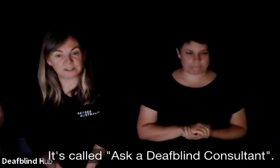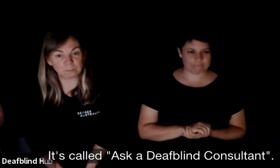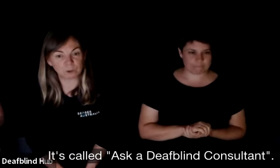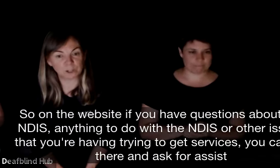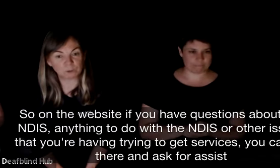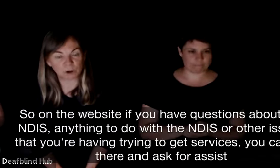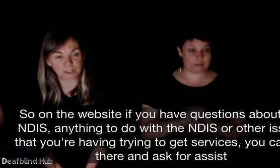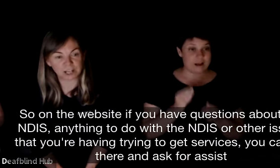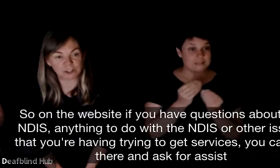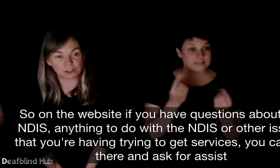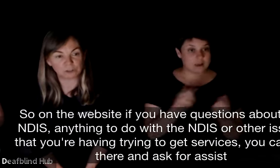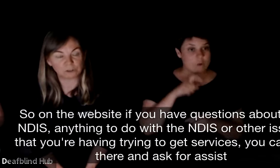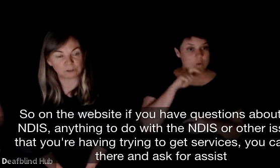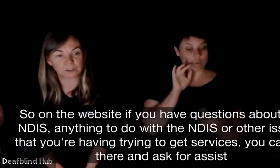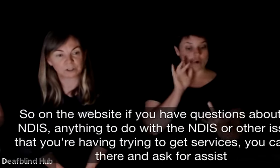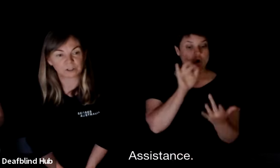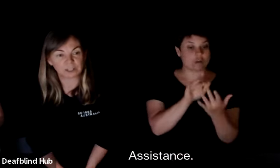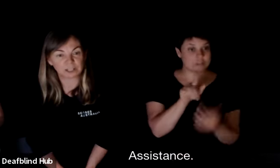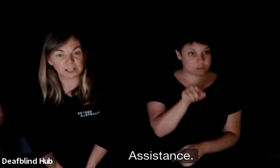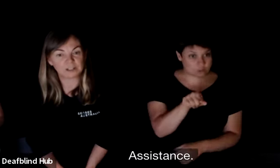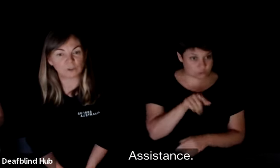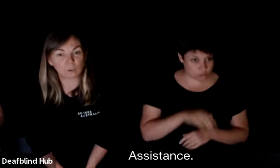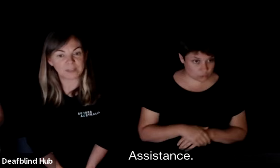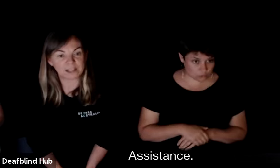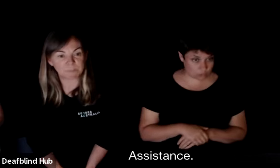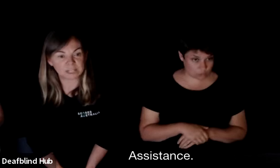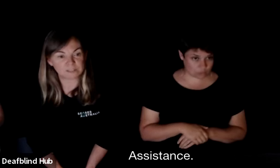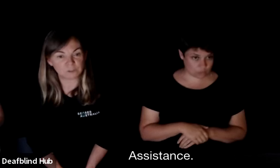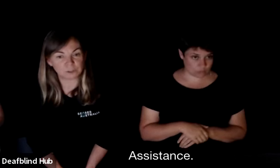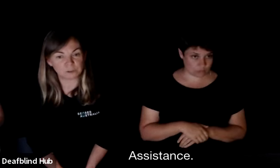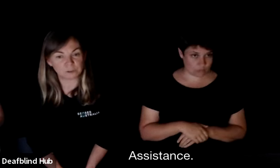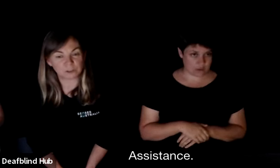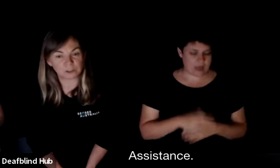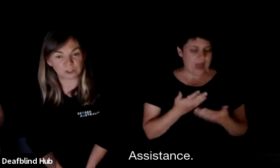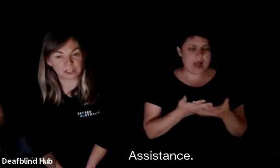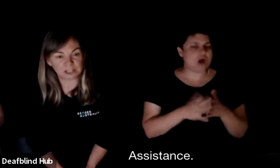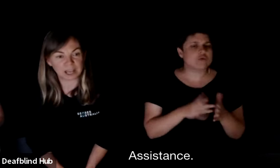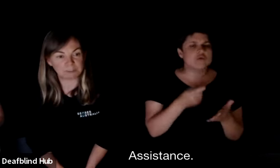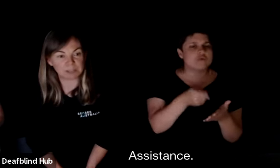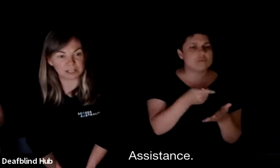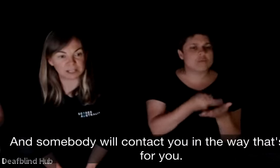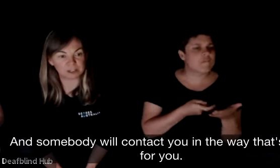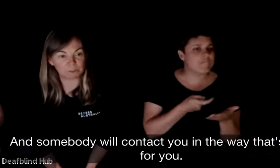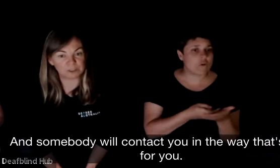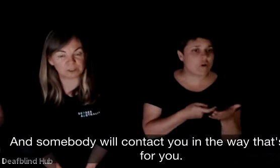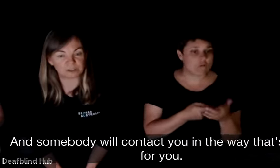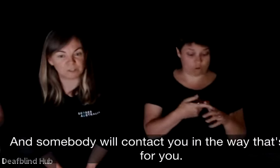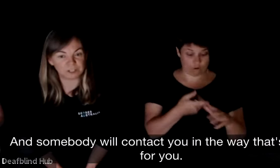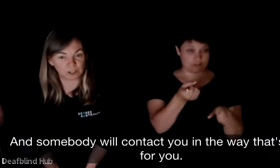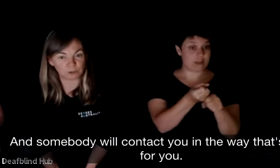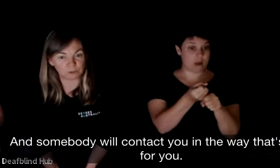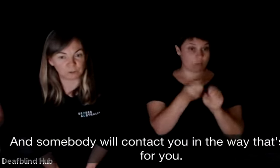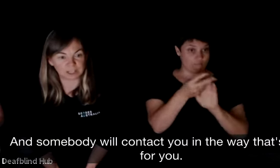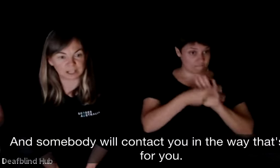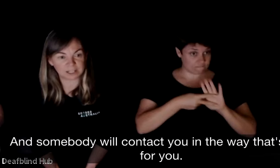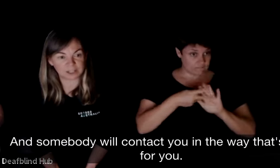And somebody will contact you in the way that's best for you. It can be with